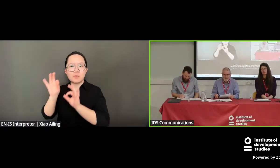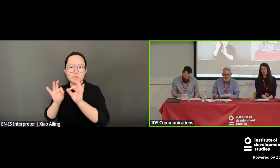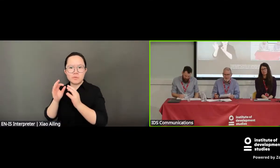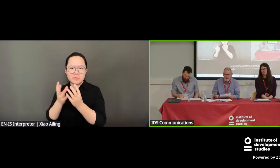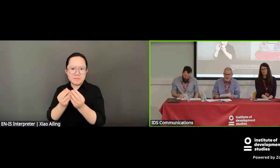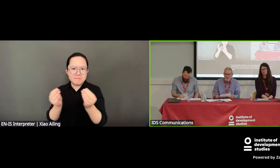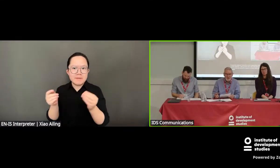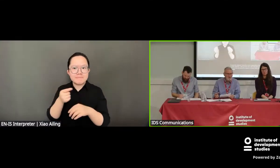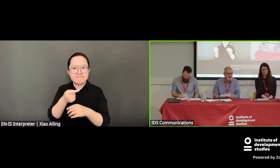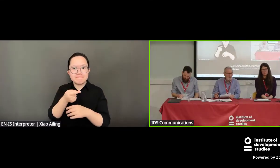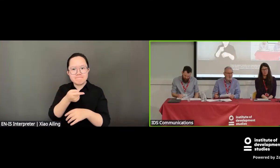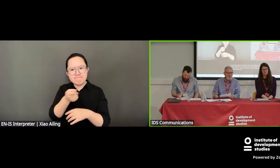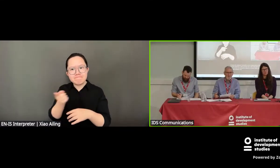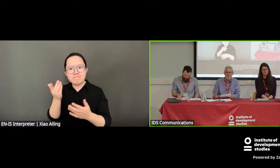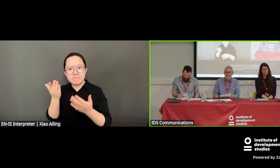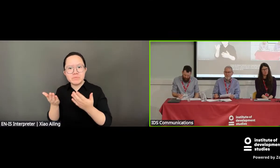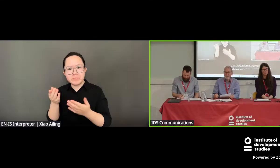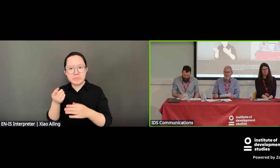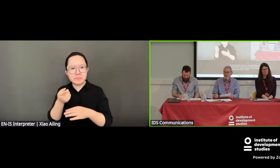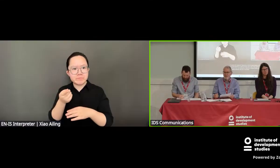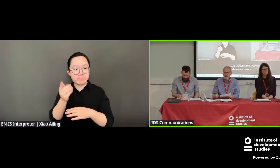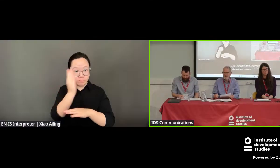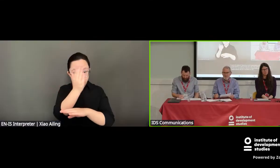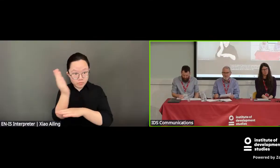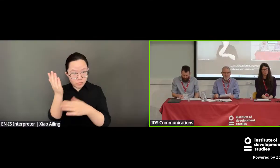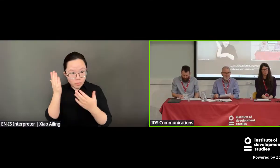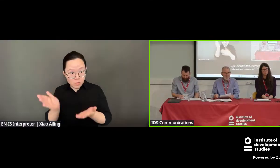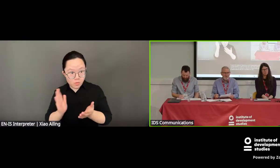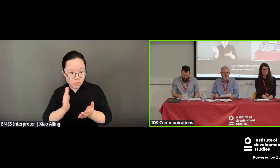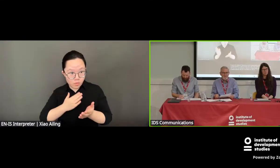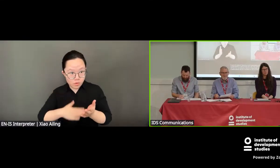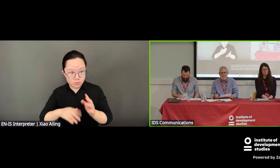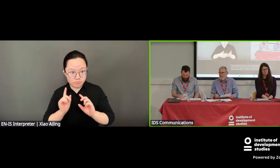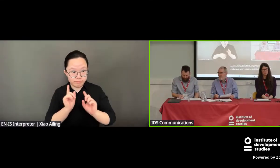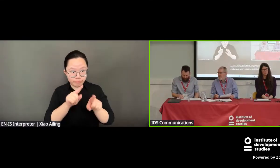us. Anyone else in the room here at the moment?